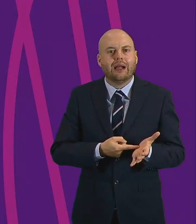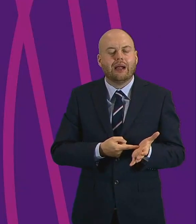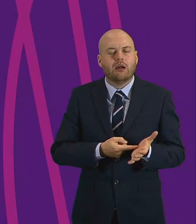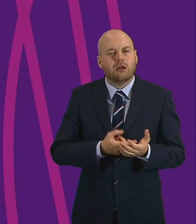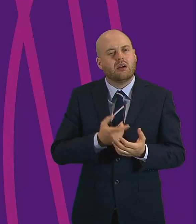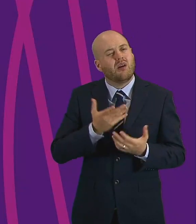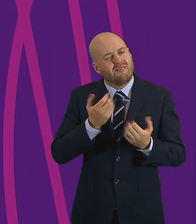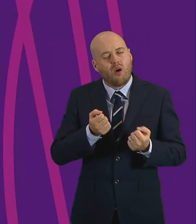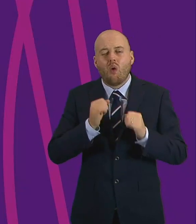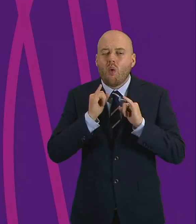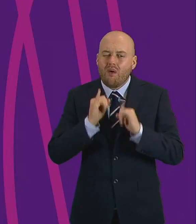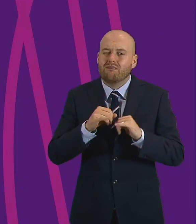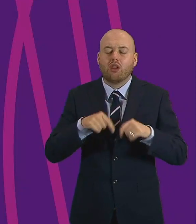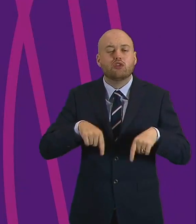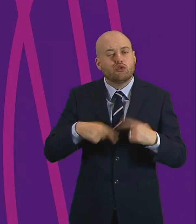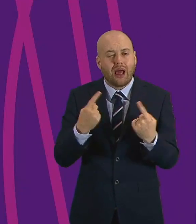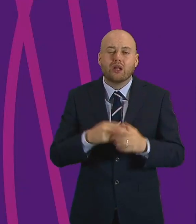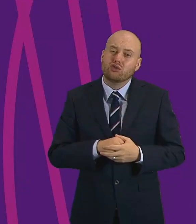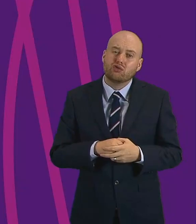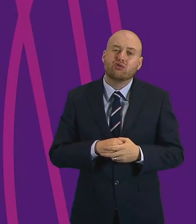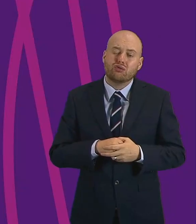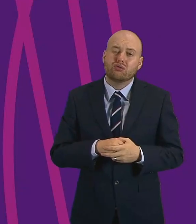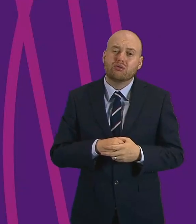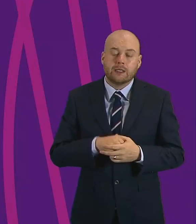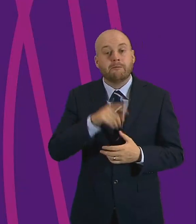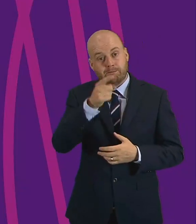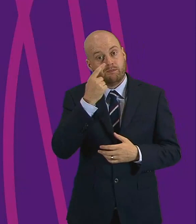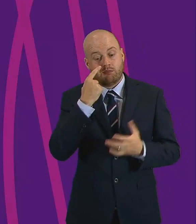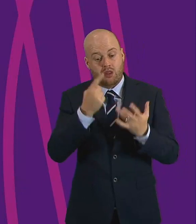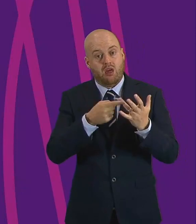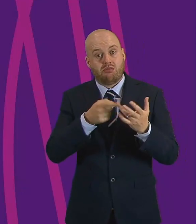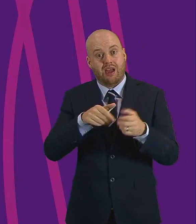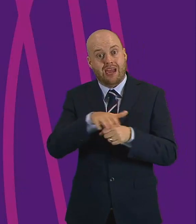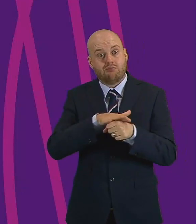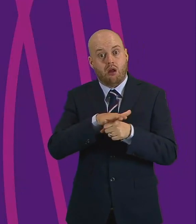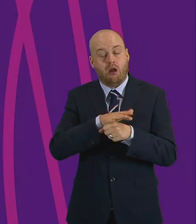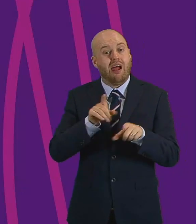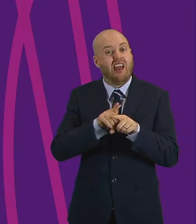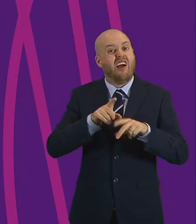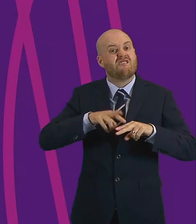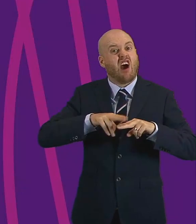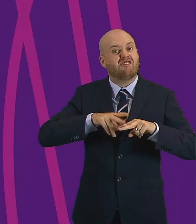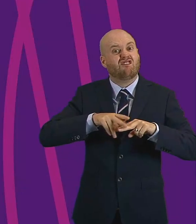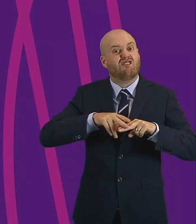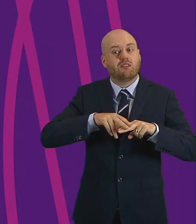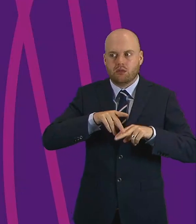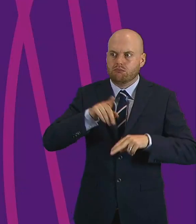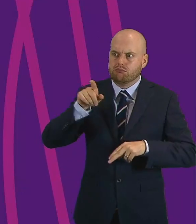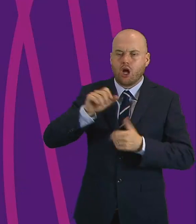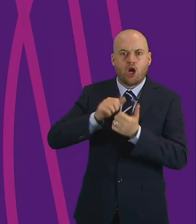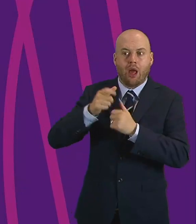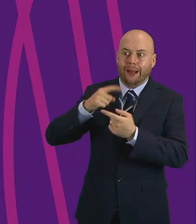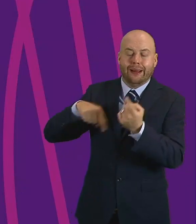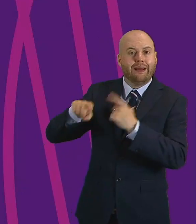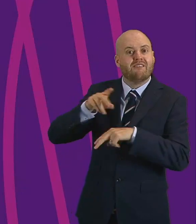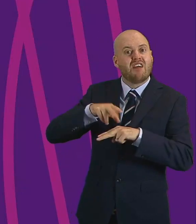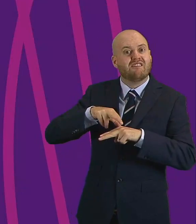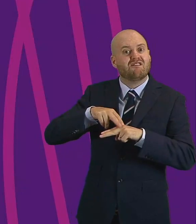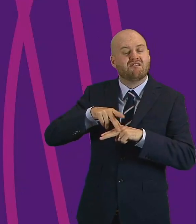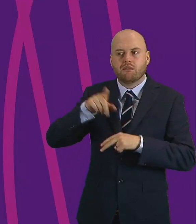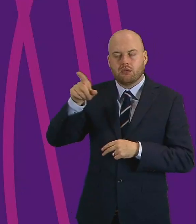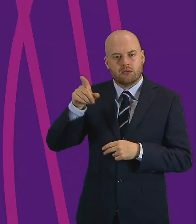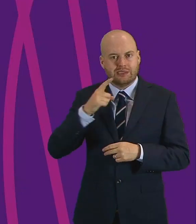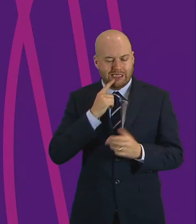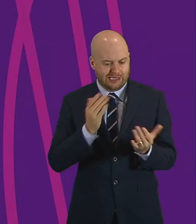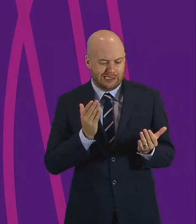here. If we look at other areas, there's gaps in Fife. Their colleagues there are looking at a potential gap of